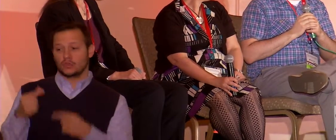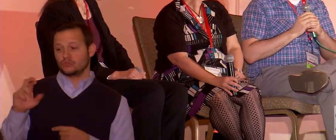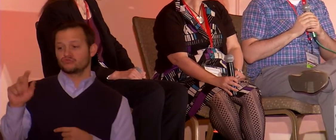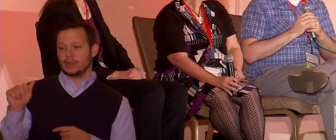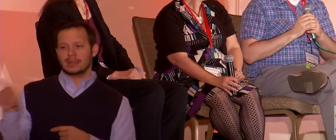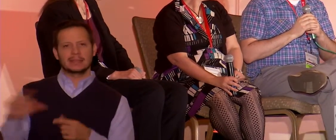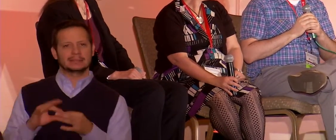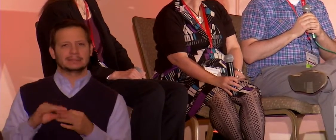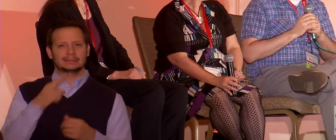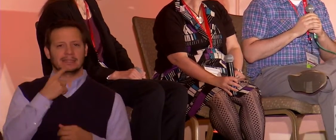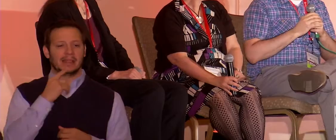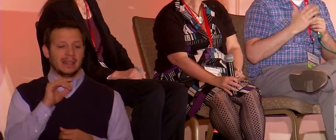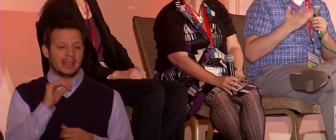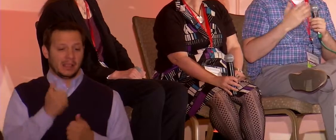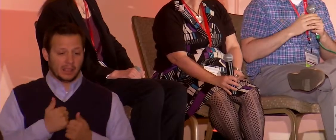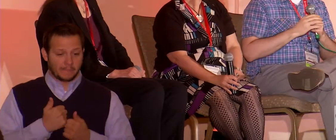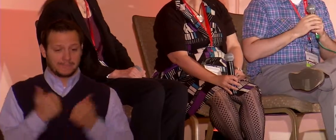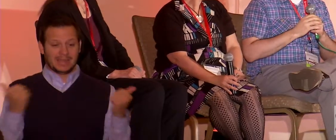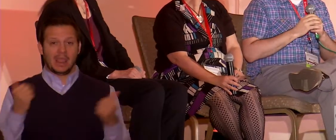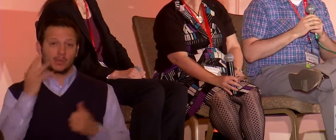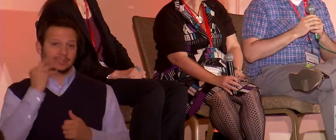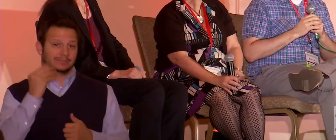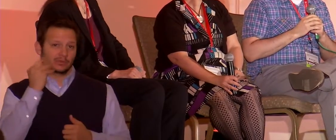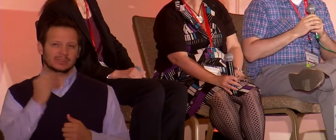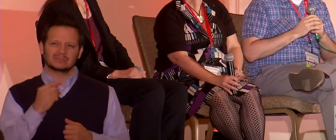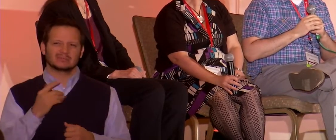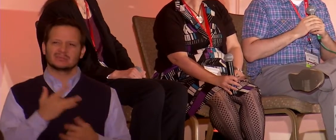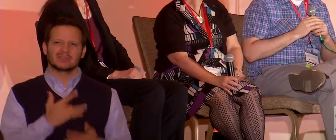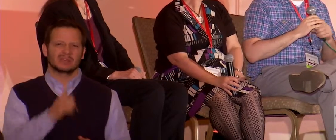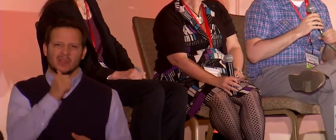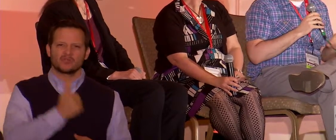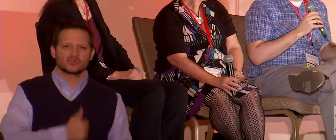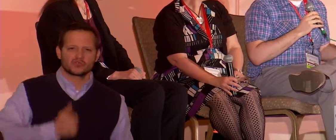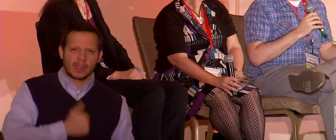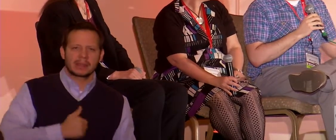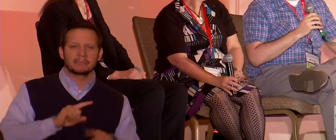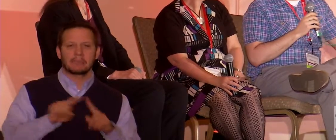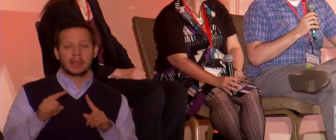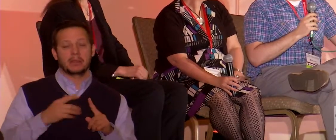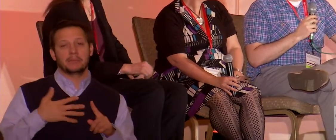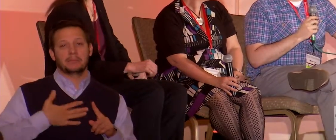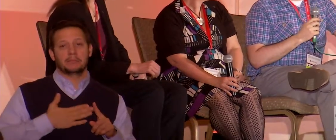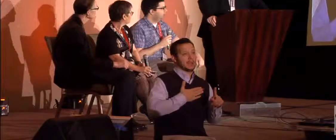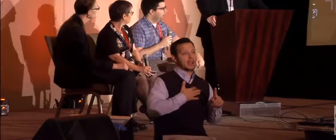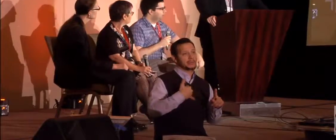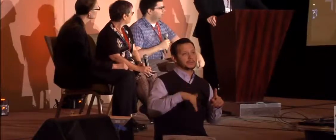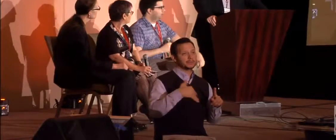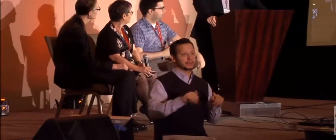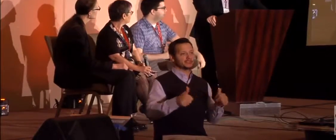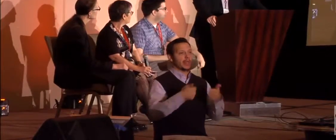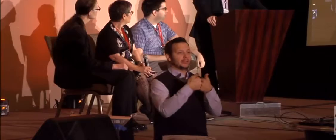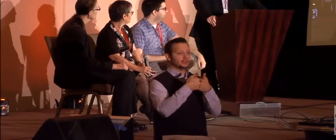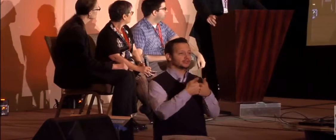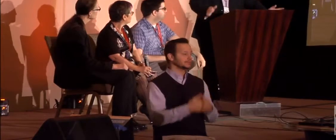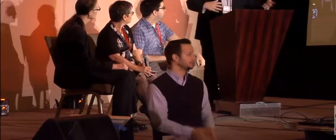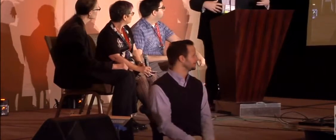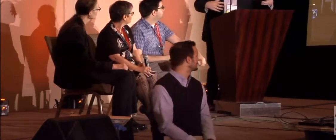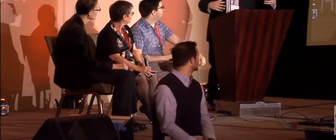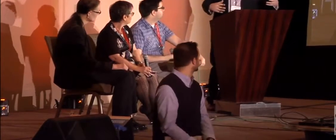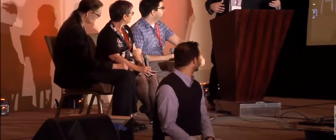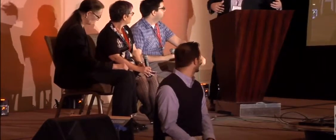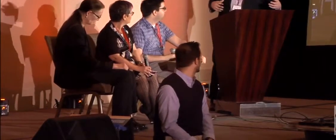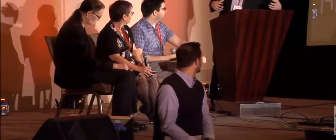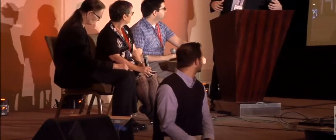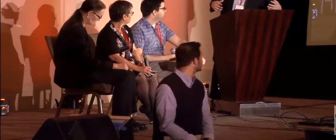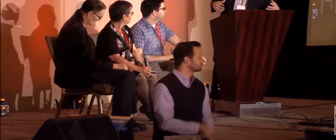out atheist experience, and even though mine was a bit more challenging, it turned out in a really good way. Sure. Great, thank you all. Sort of dovetailing